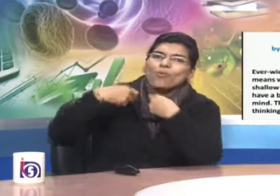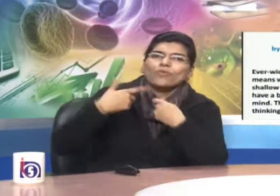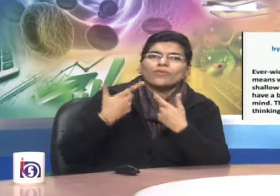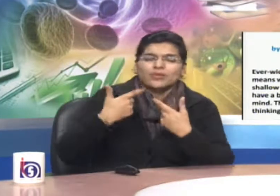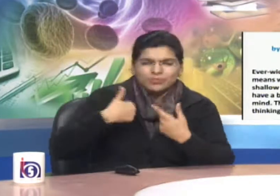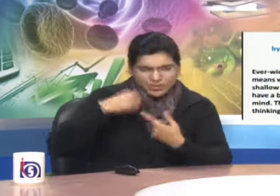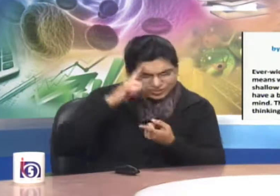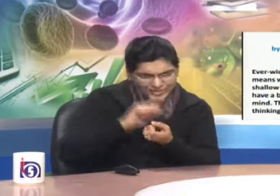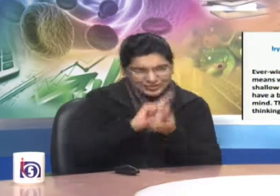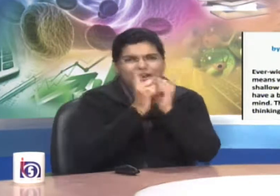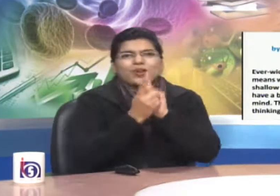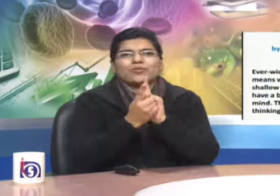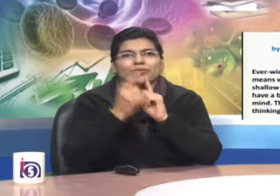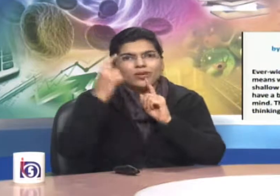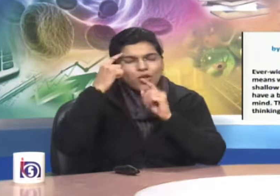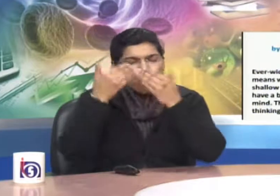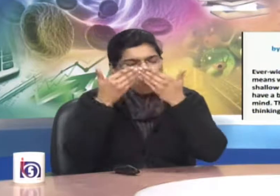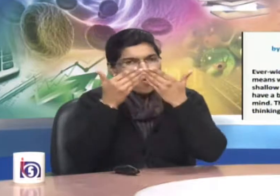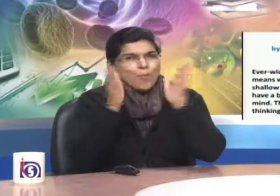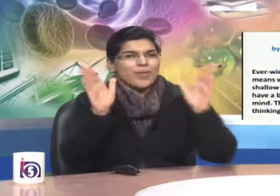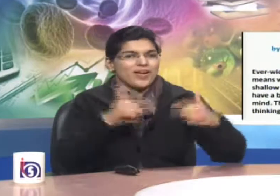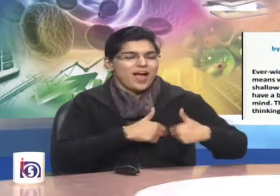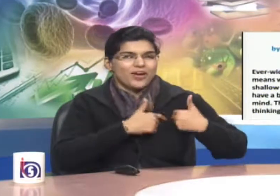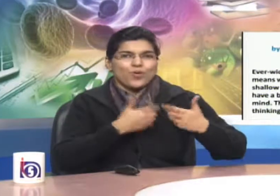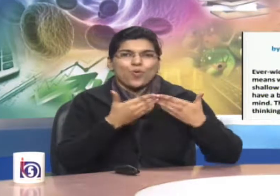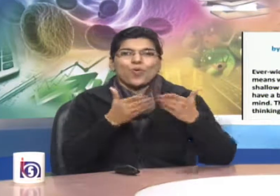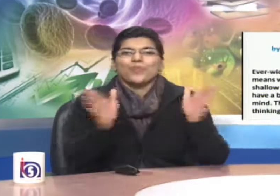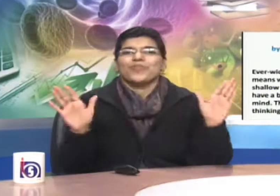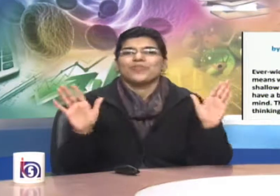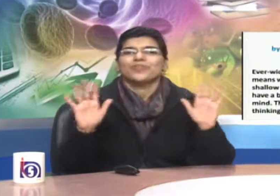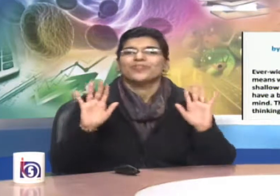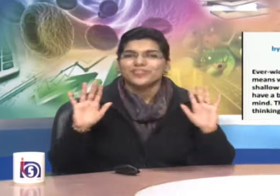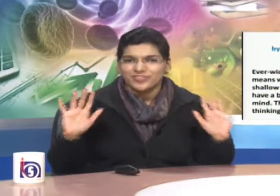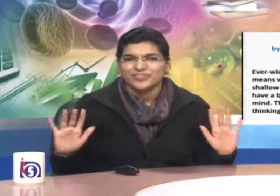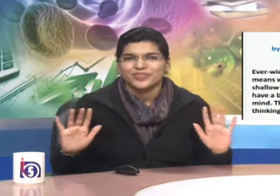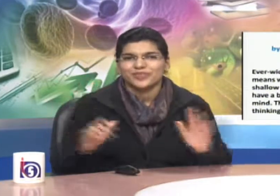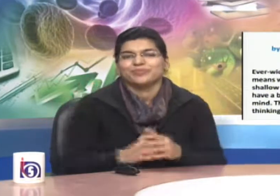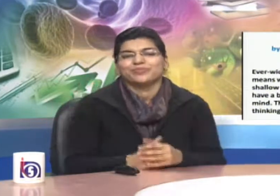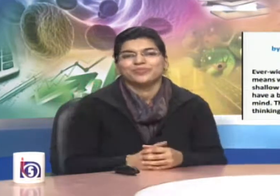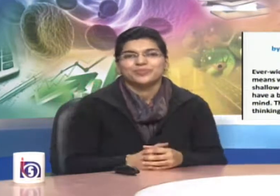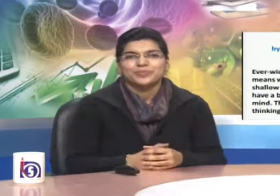Instead of controlling others and being controlled.